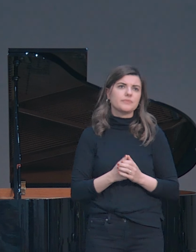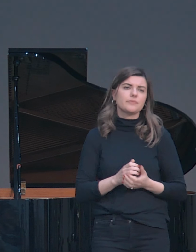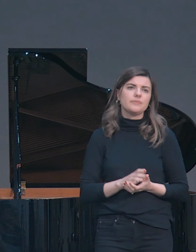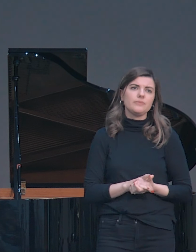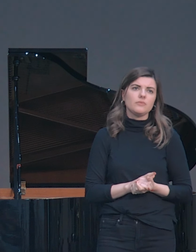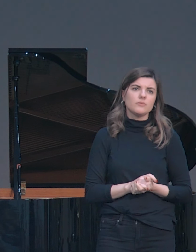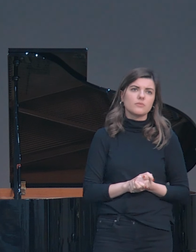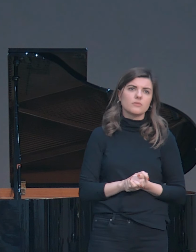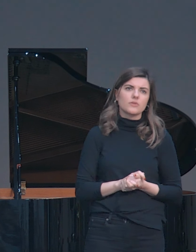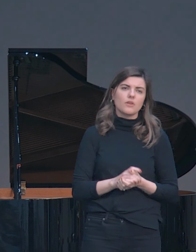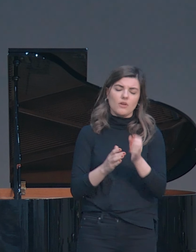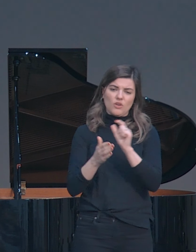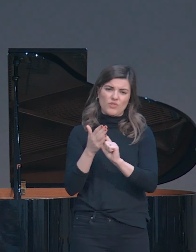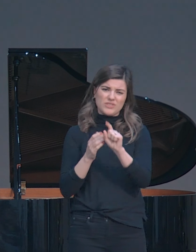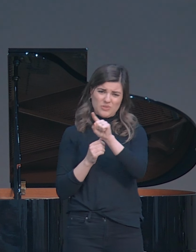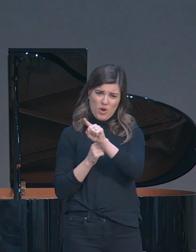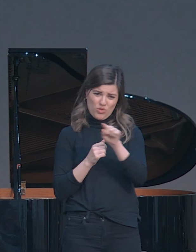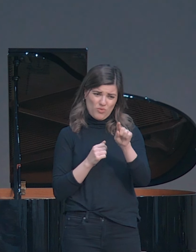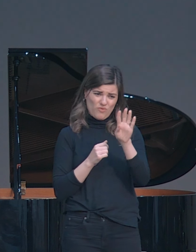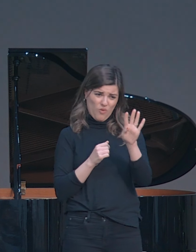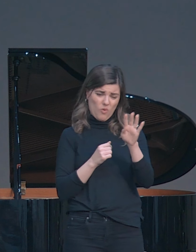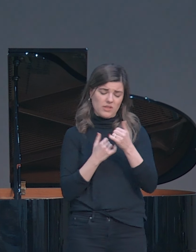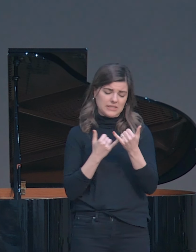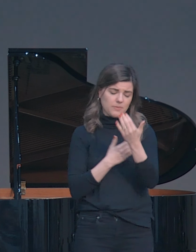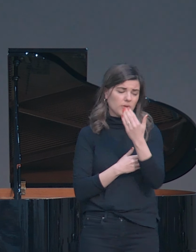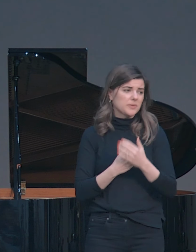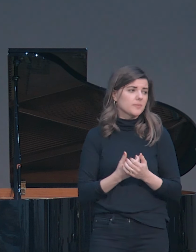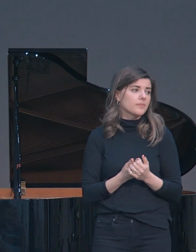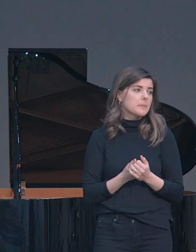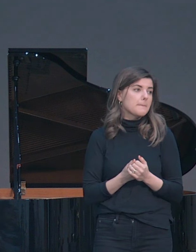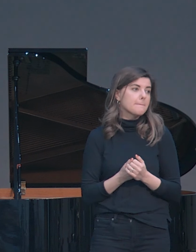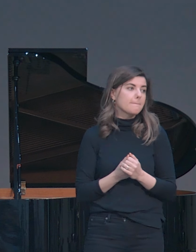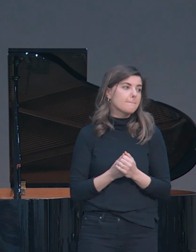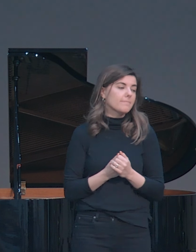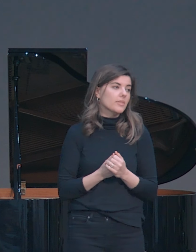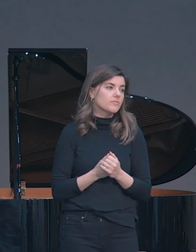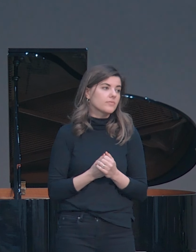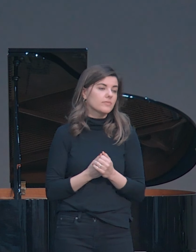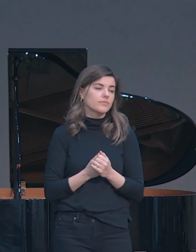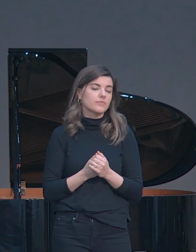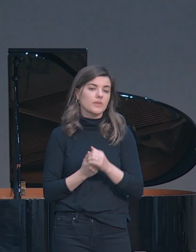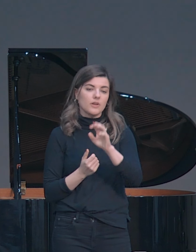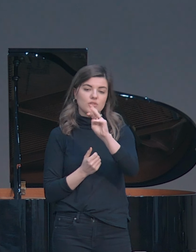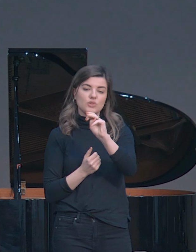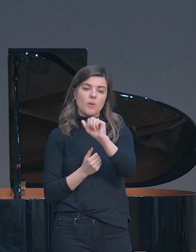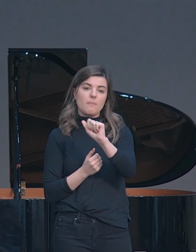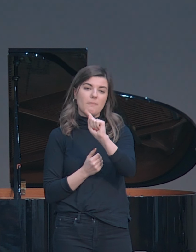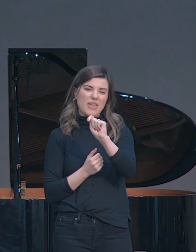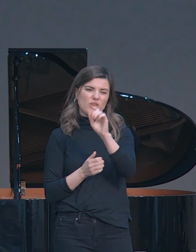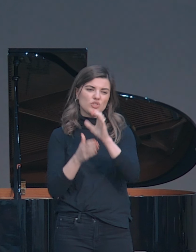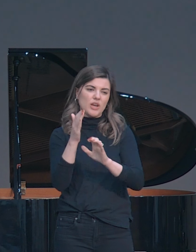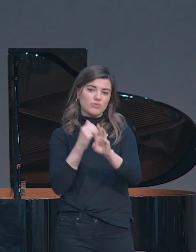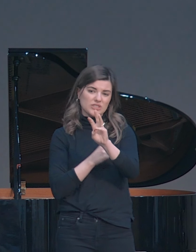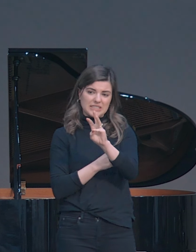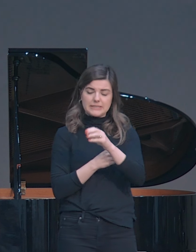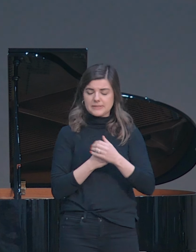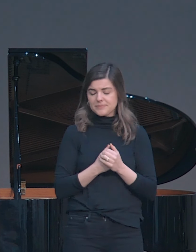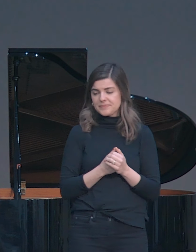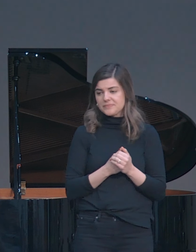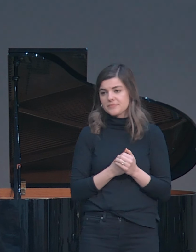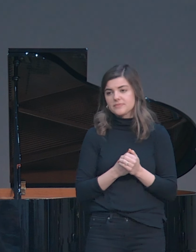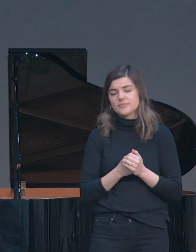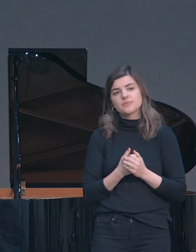We'll be looking at verses 1 through 4 this morning. Matthew chapter 6, verses 1